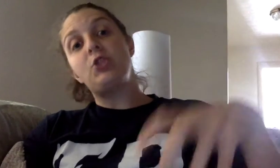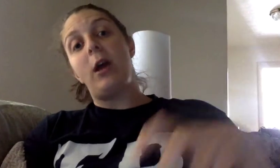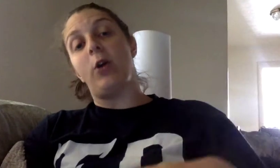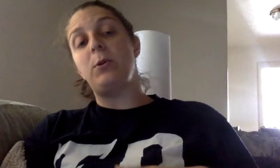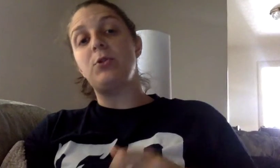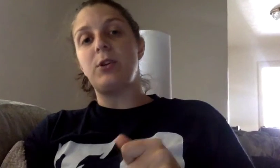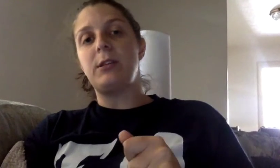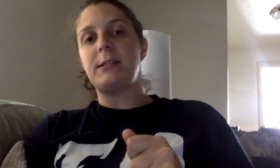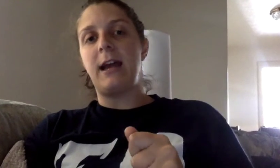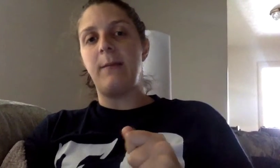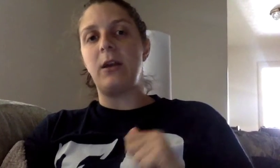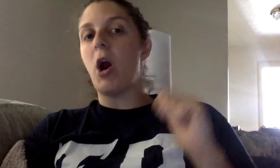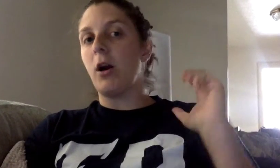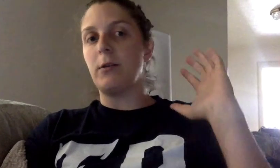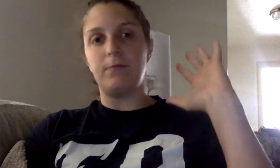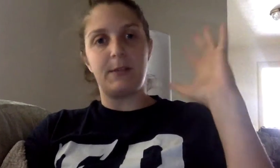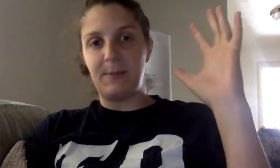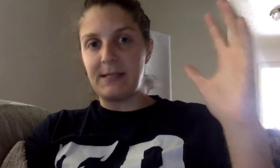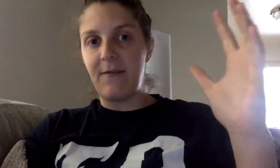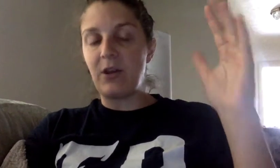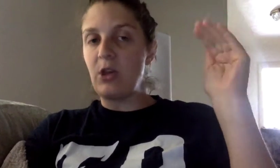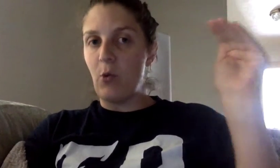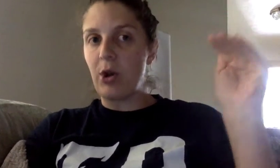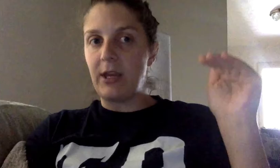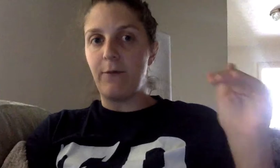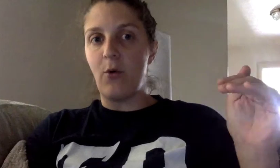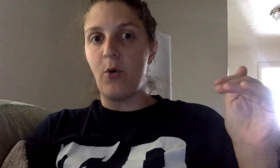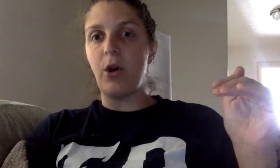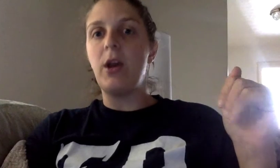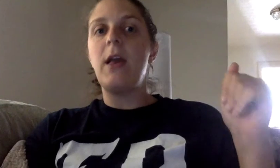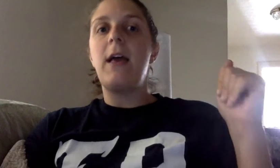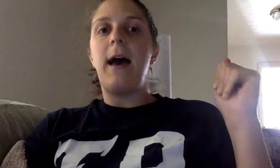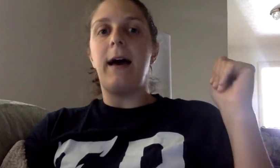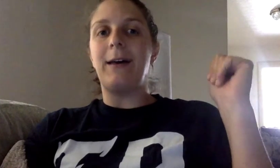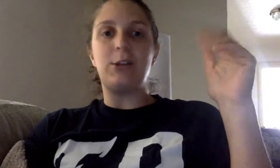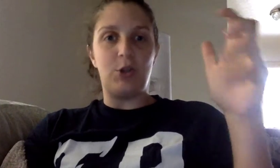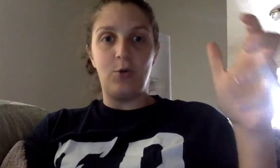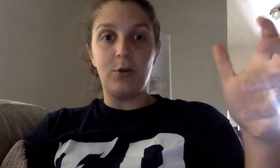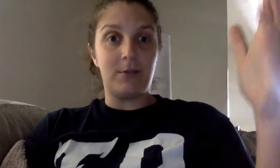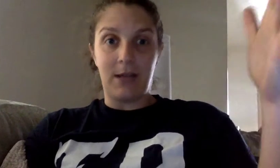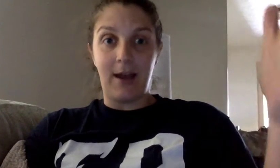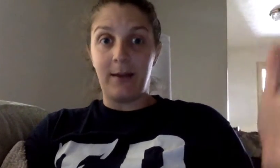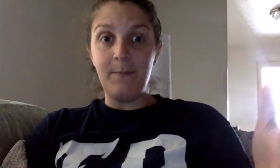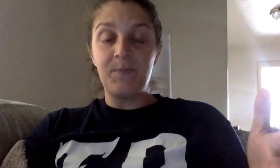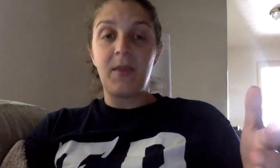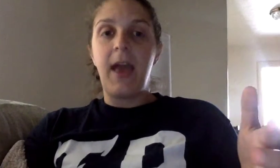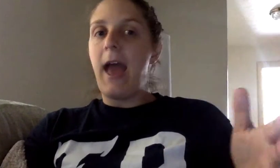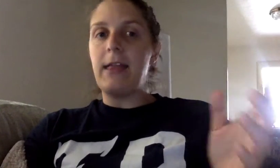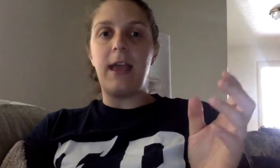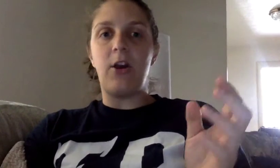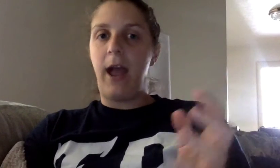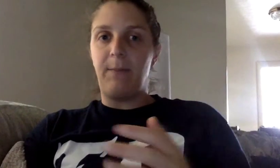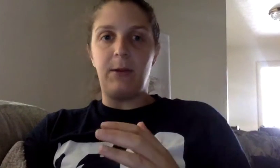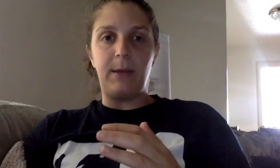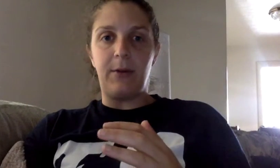help you during this time. They are specifically working for the tour time, and they are happy to be